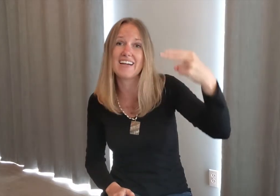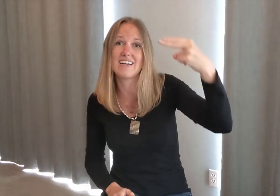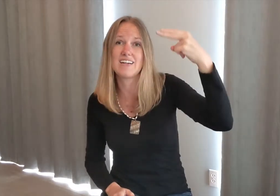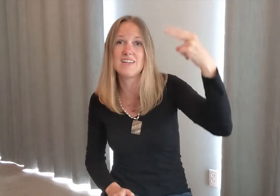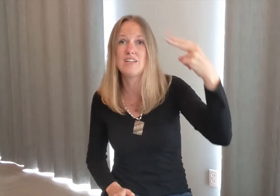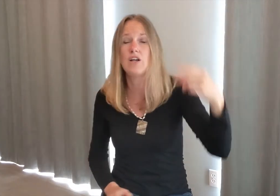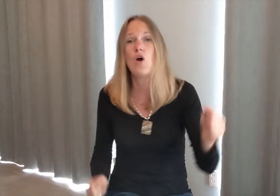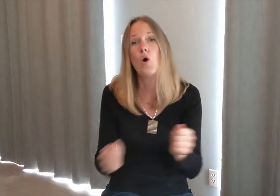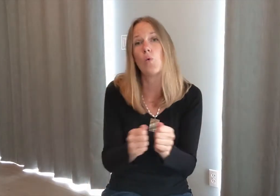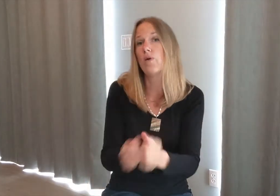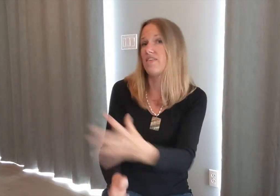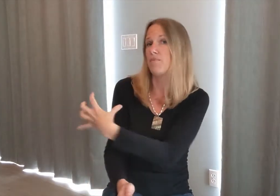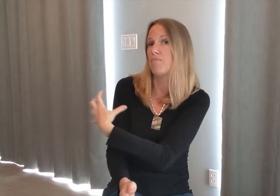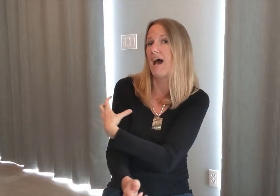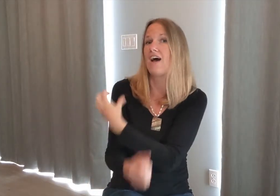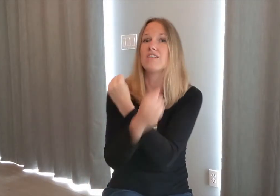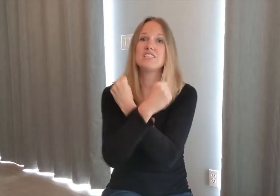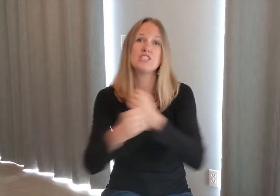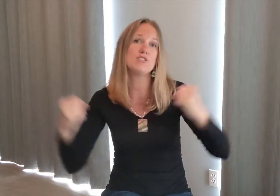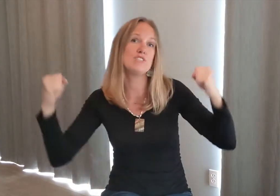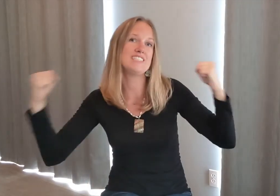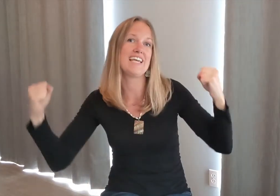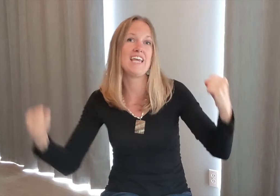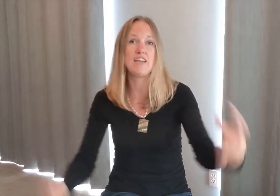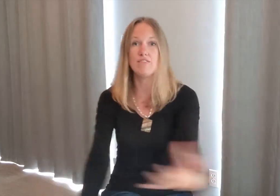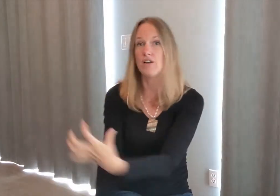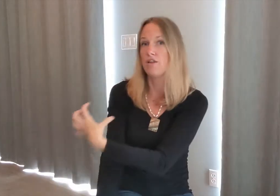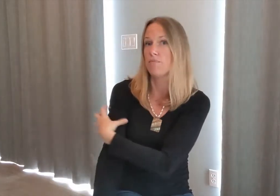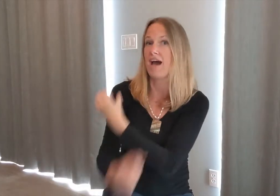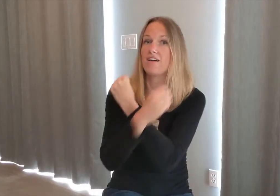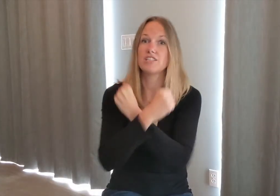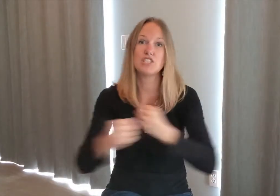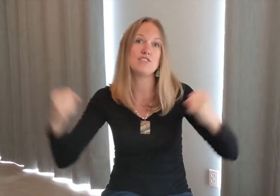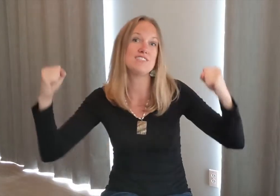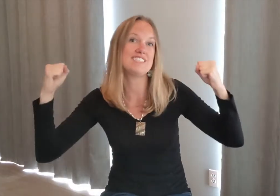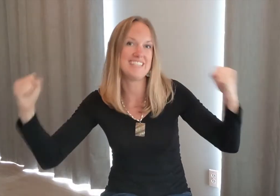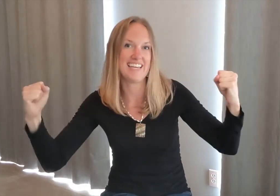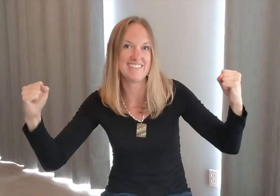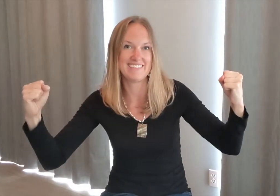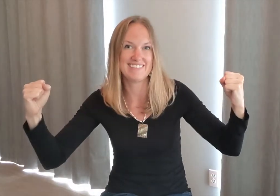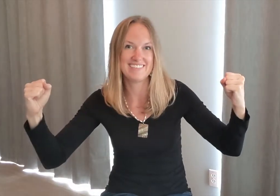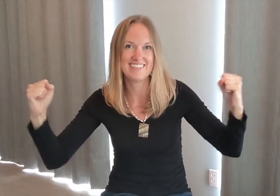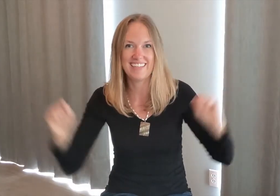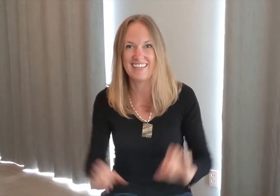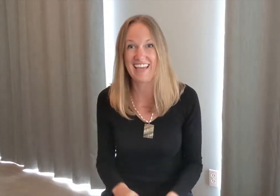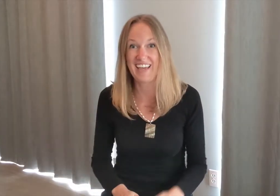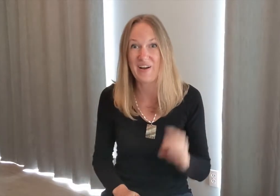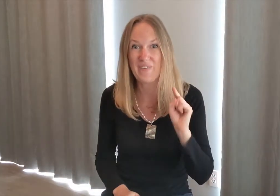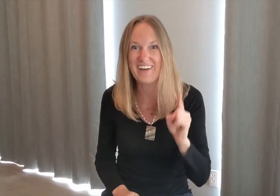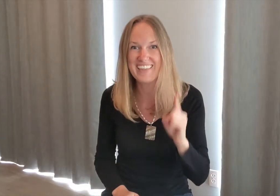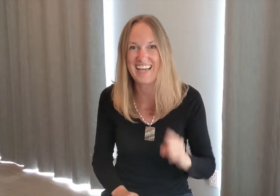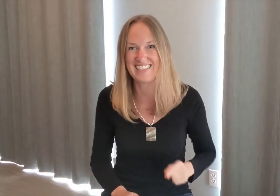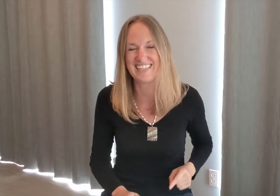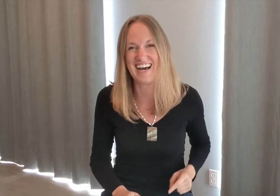higher with power to save, power to save. Okay, one last